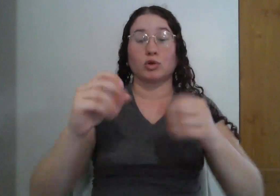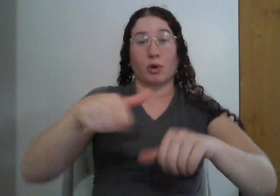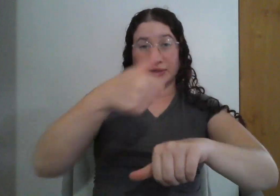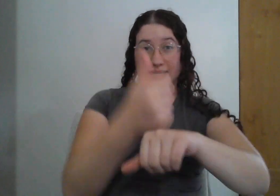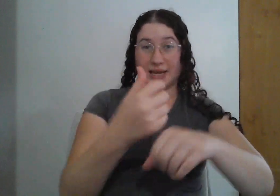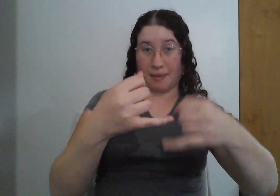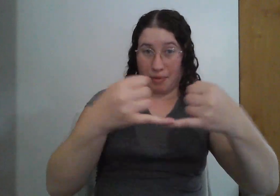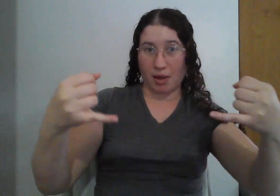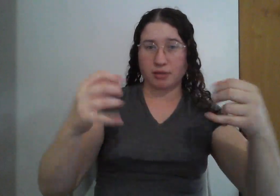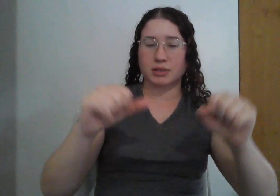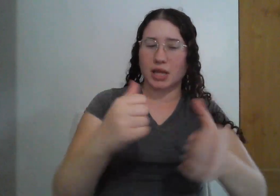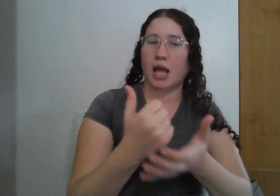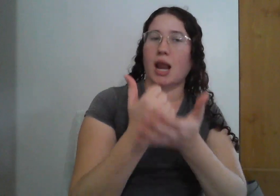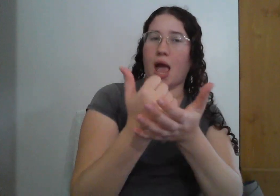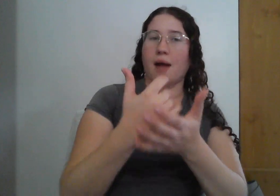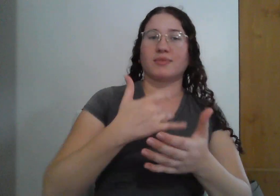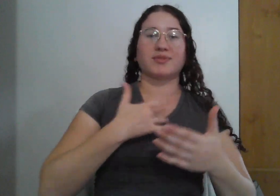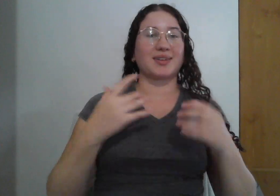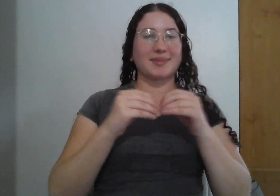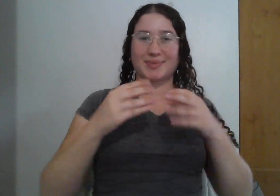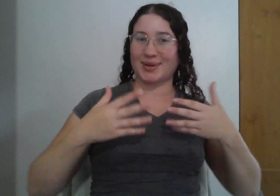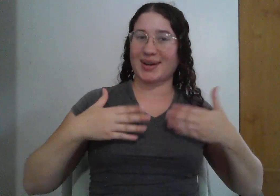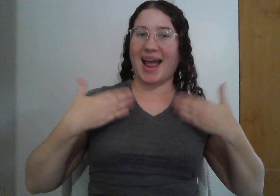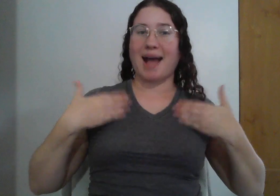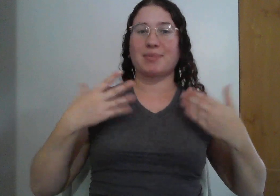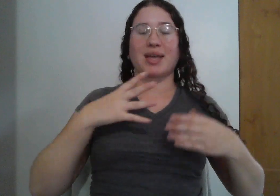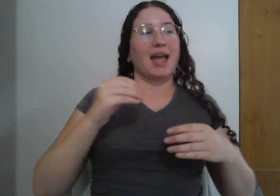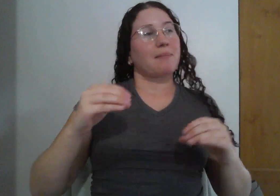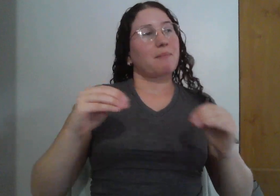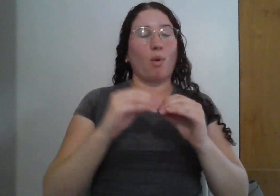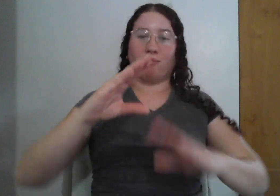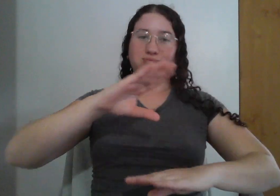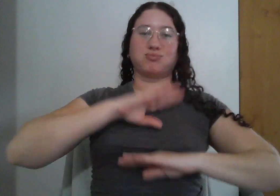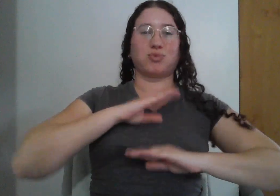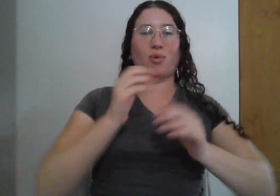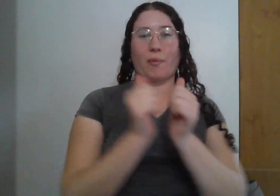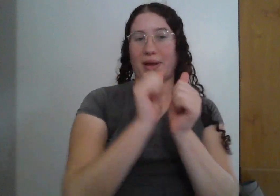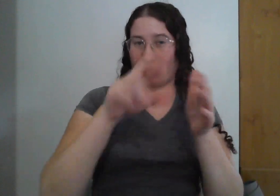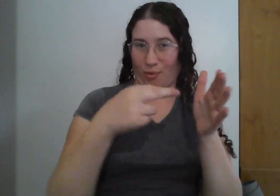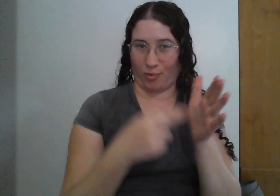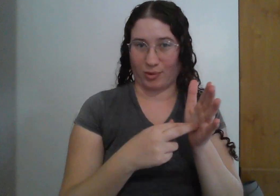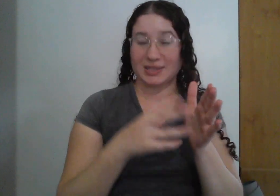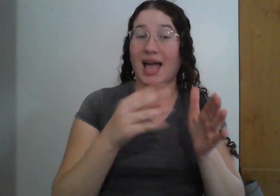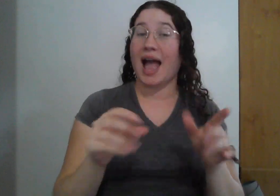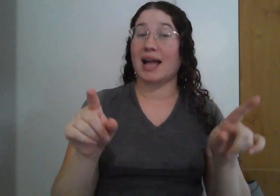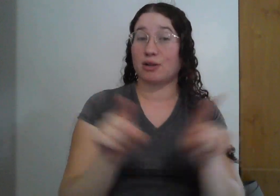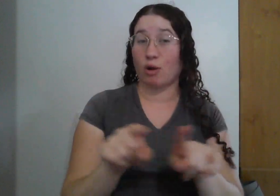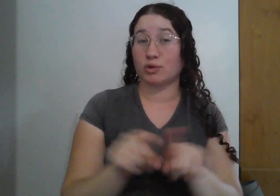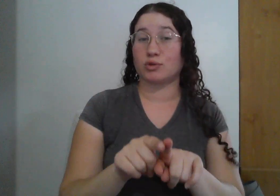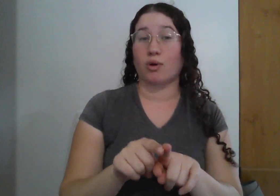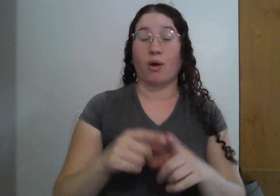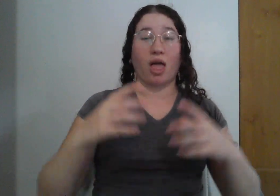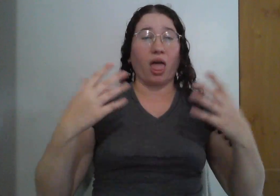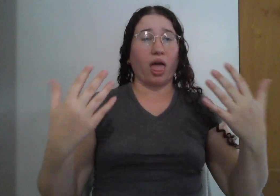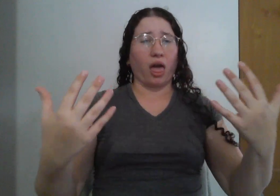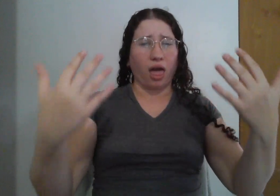help you feel happier and more fulfilled in your roles, not to mention less exhausted and overwhelmed at